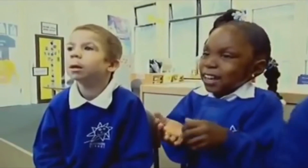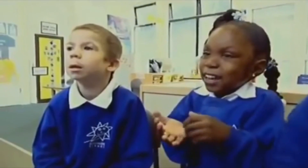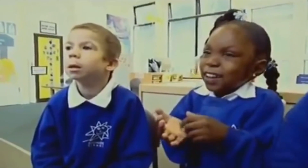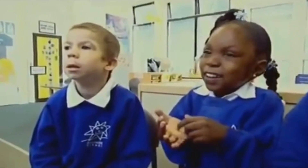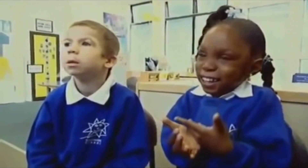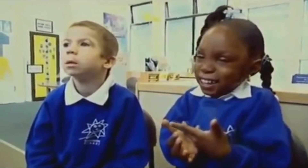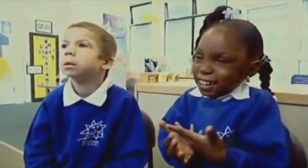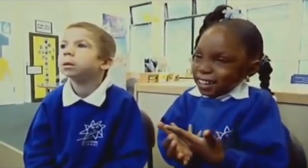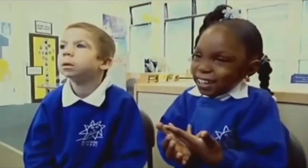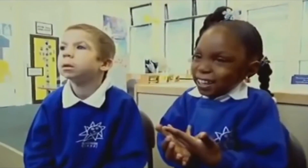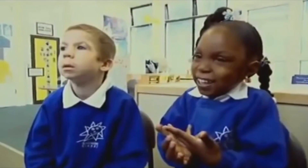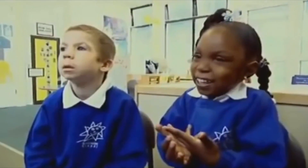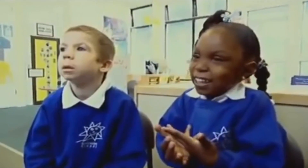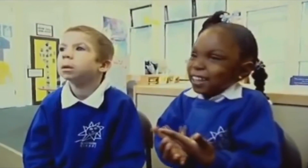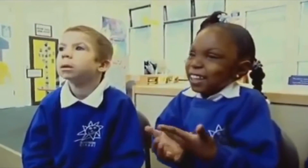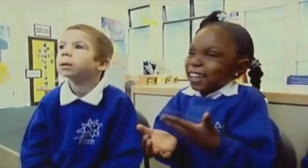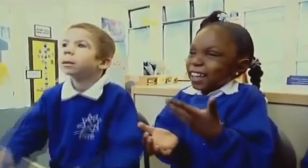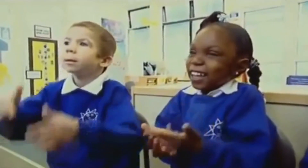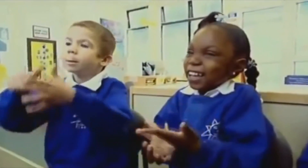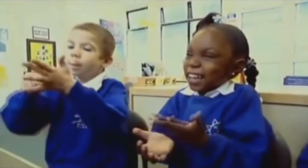Tyra. So we're going to sing.